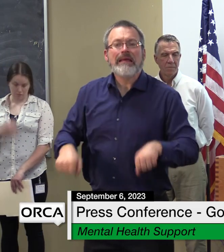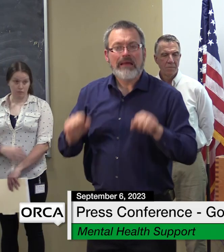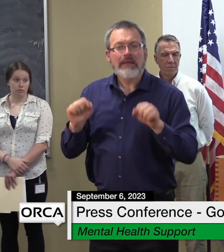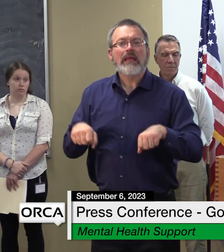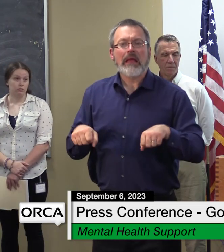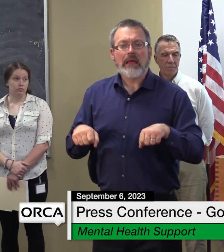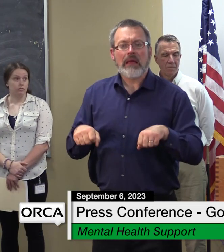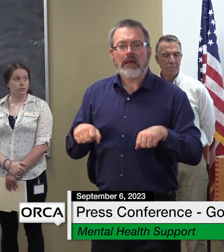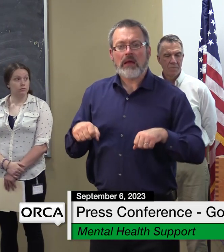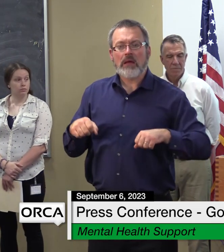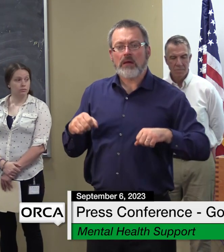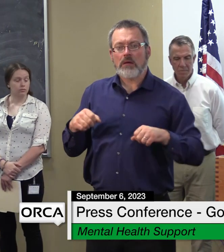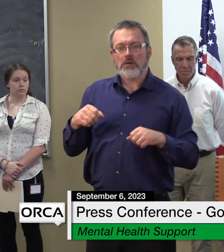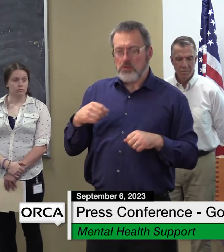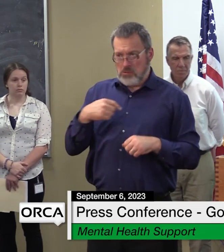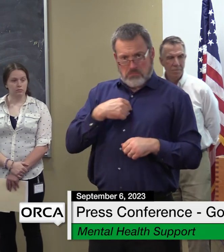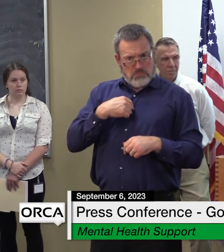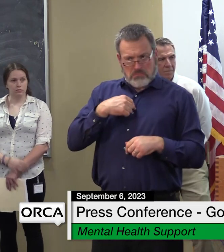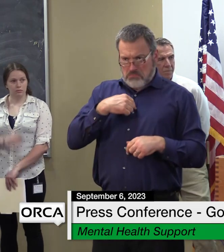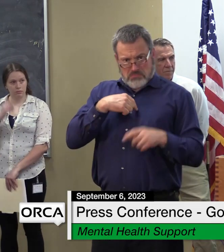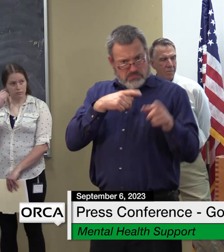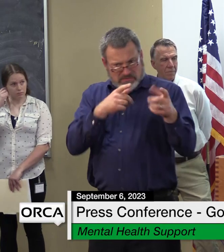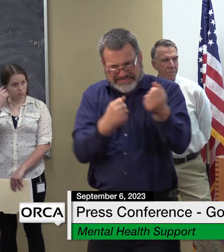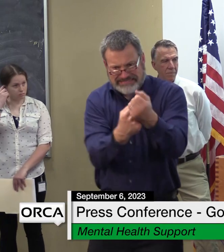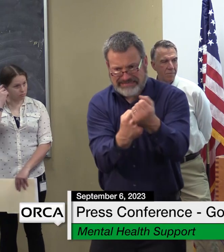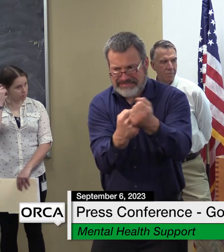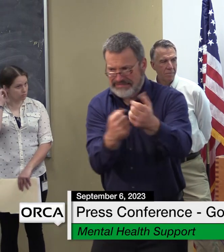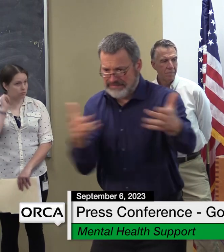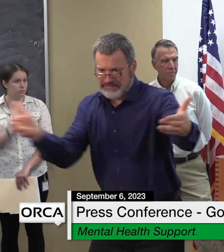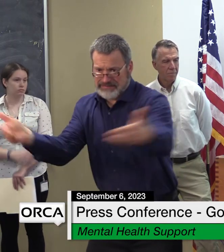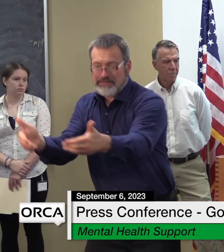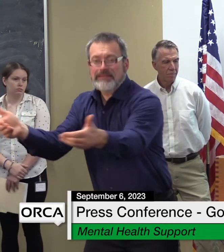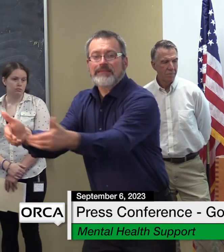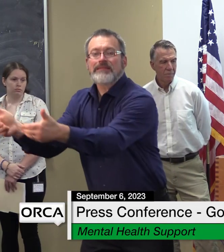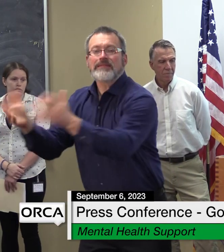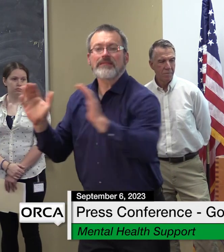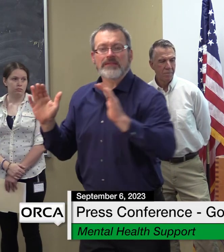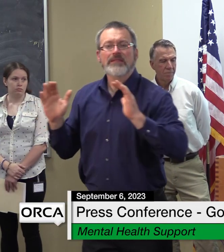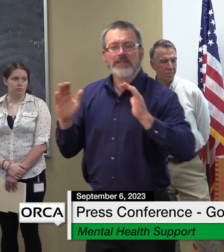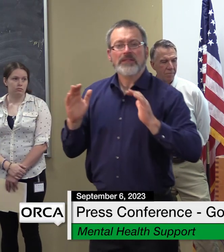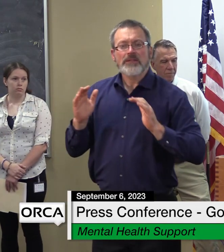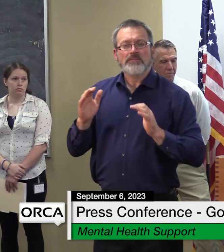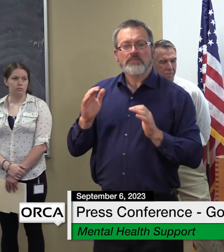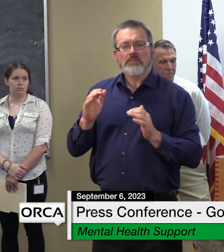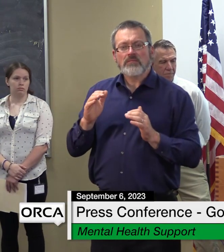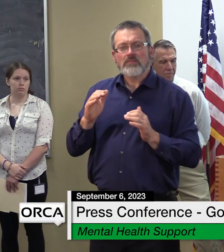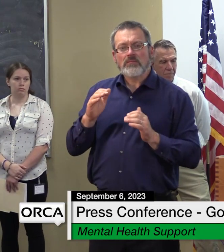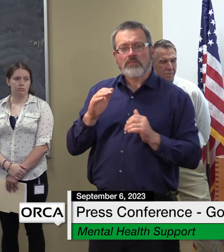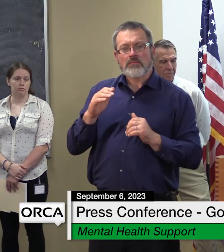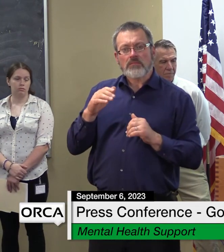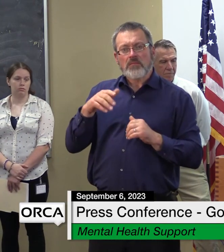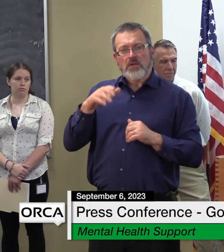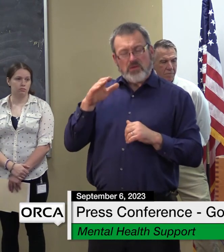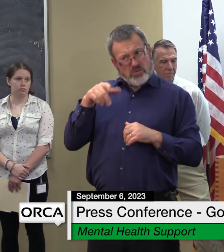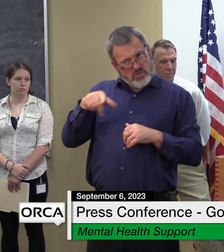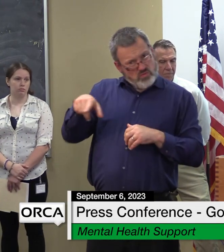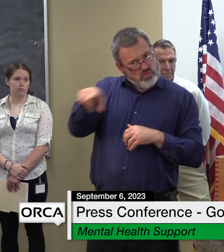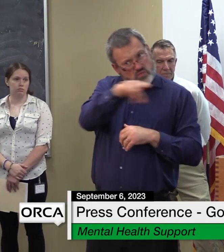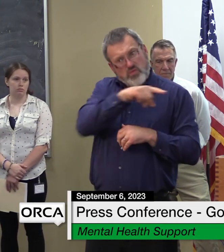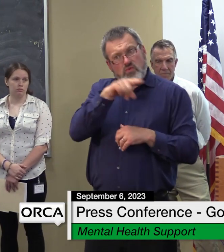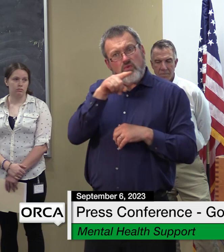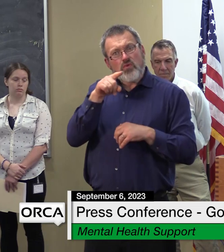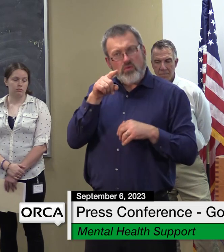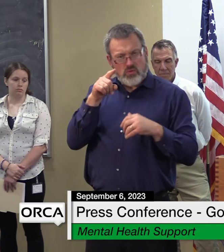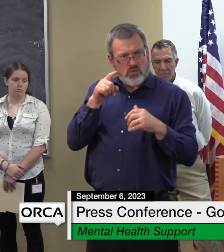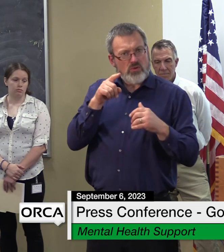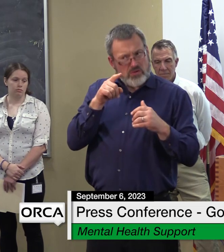these challenges alone. It's important to recognize that it's okay to feel however you're feeling, and seeking help is a brave step on